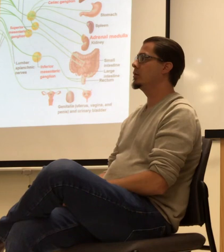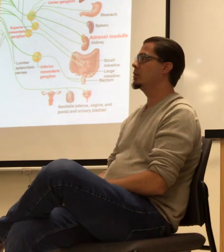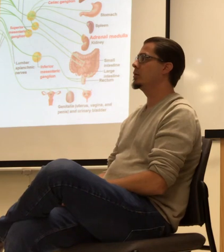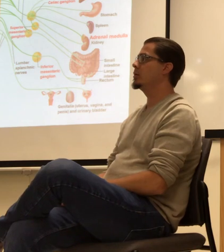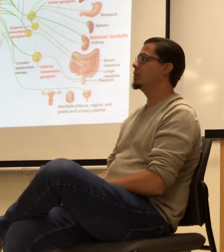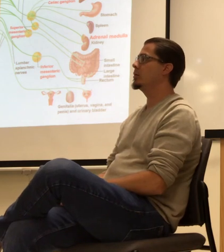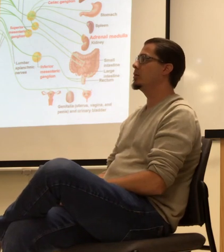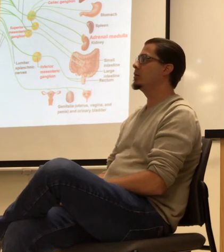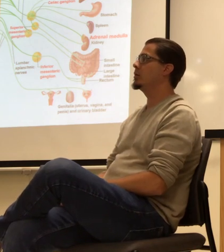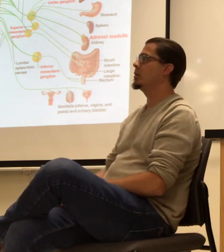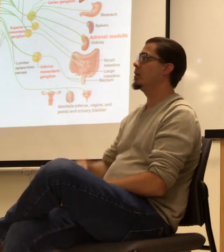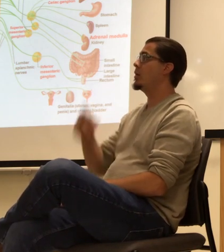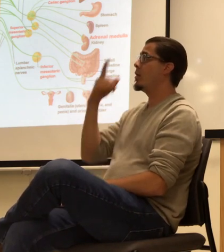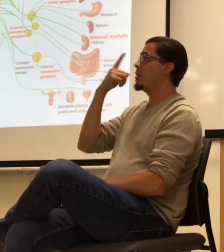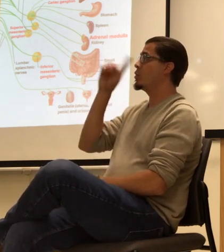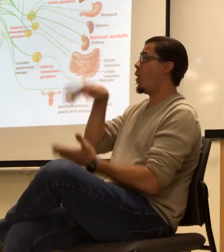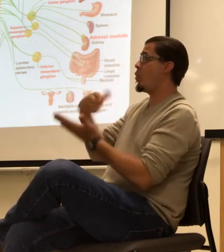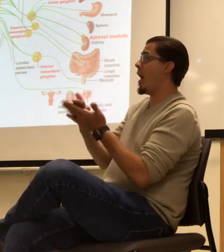However, to get to some of the viscera,